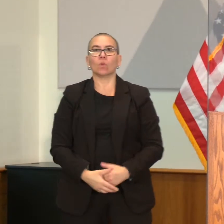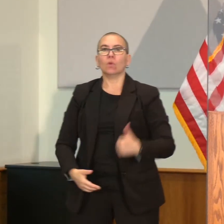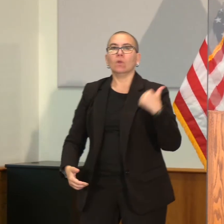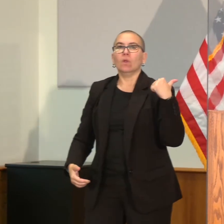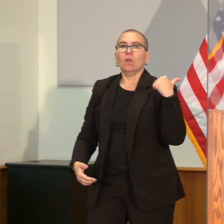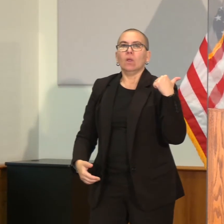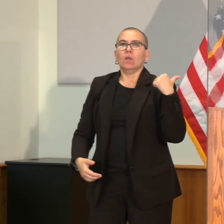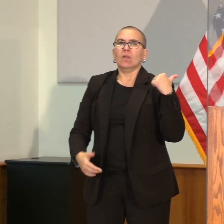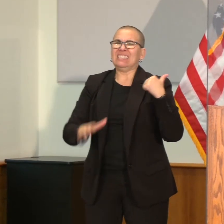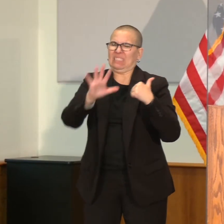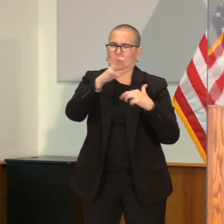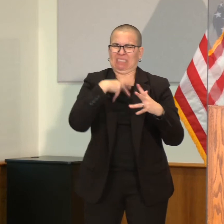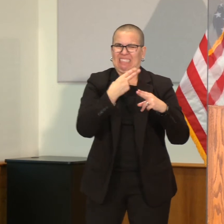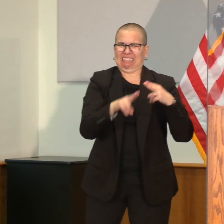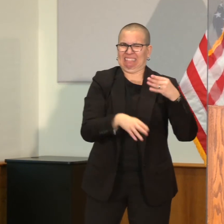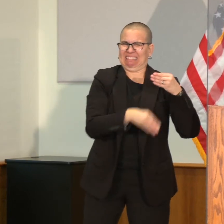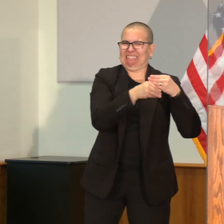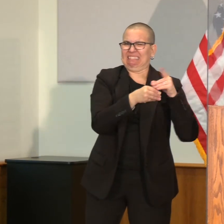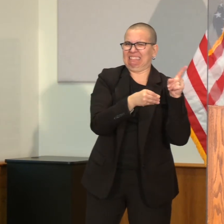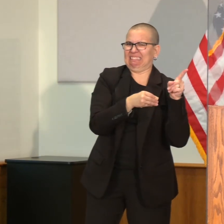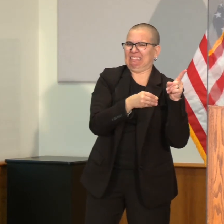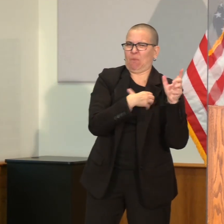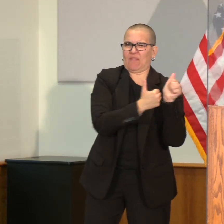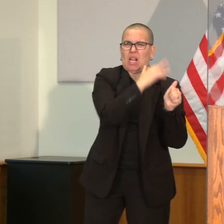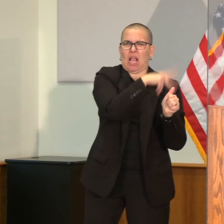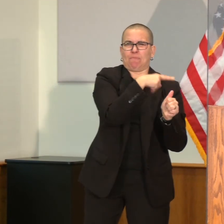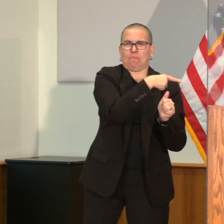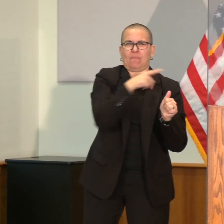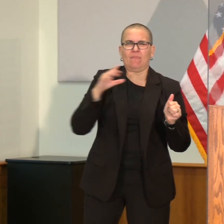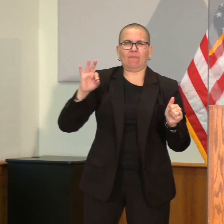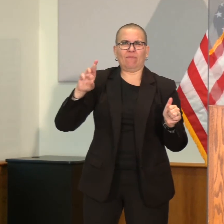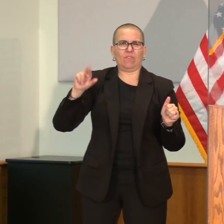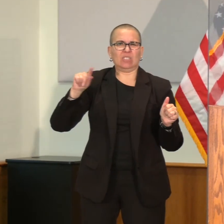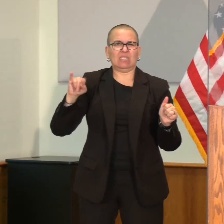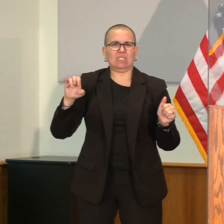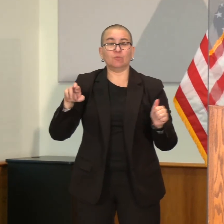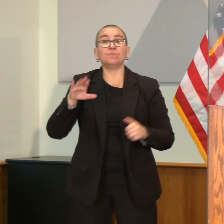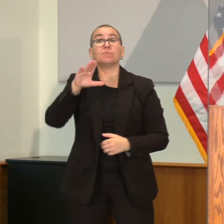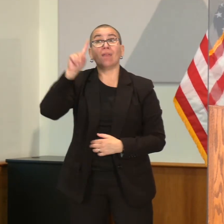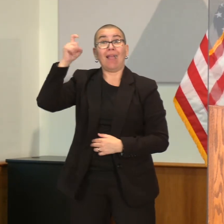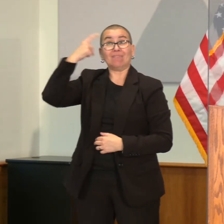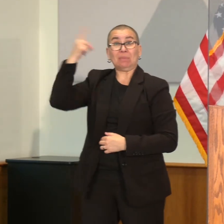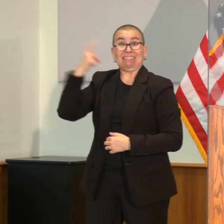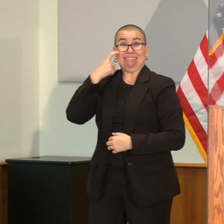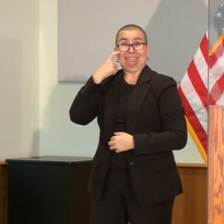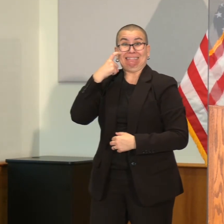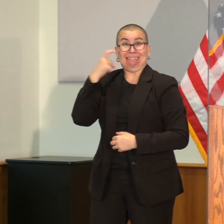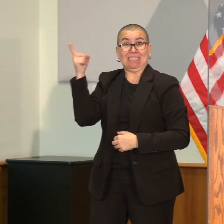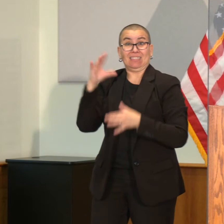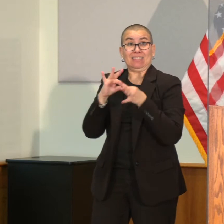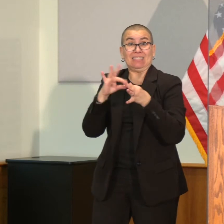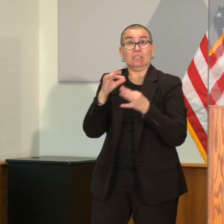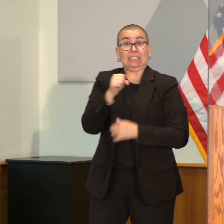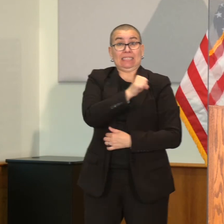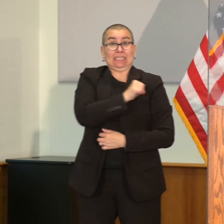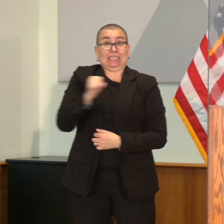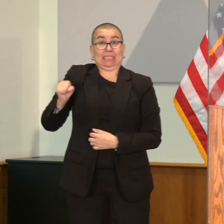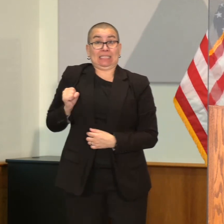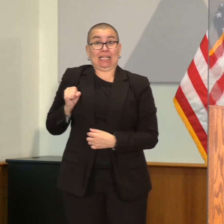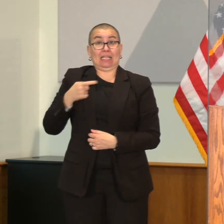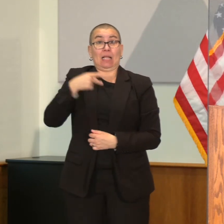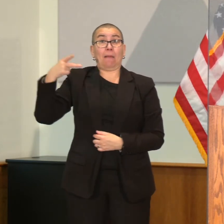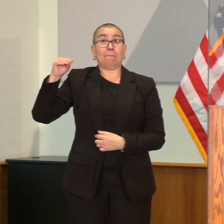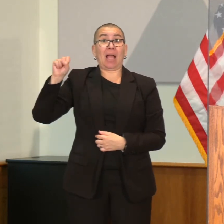Very briefly, I would just say that, the most recent statement from the Senate Posse Caucus talked about prioritizing this particular bill.